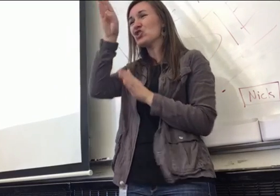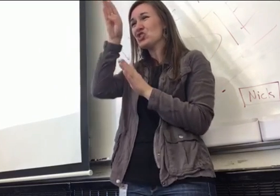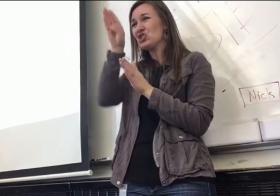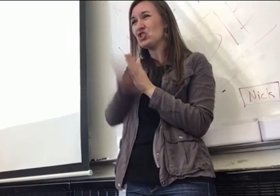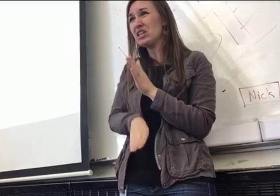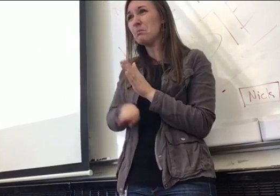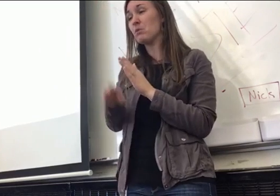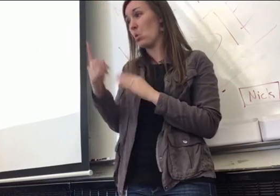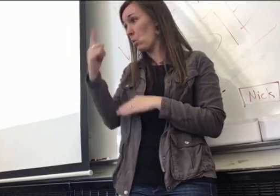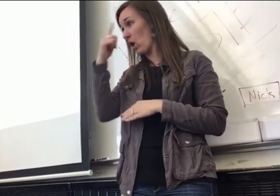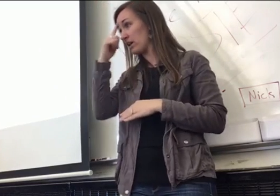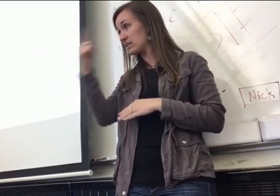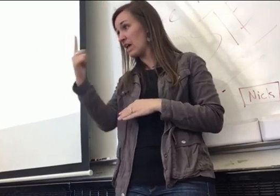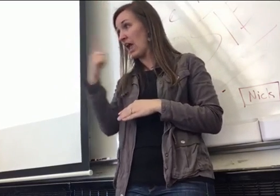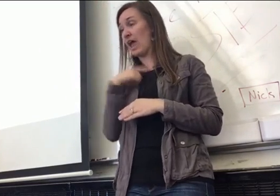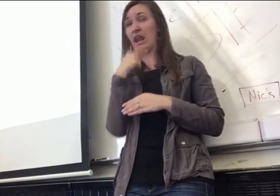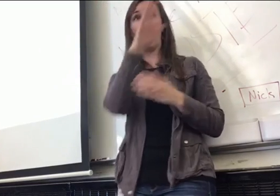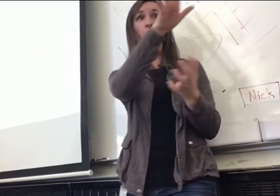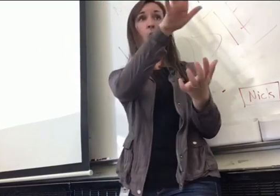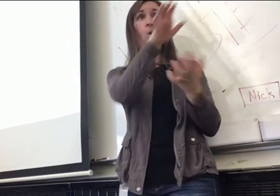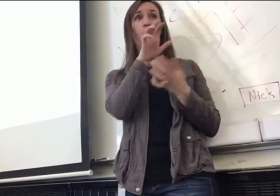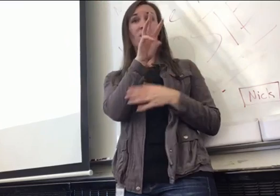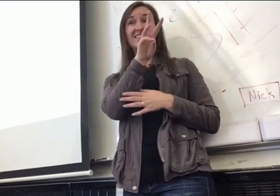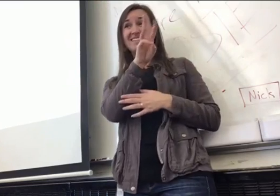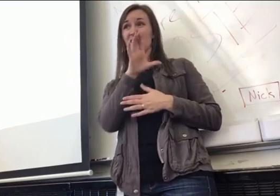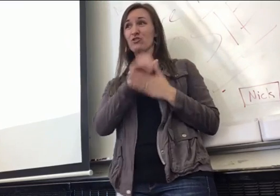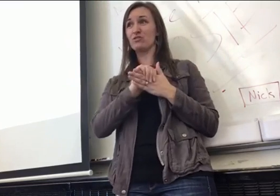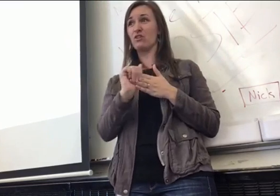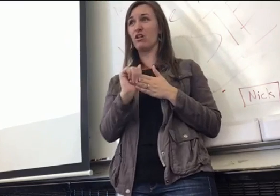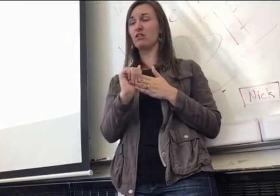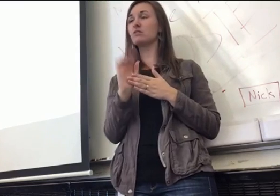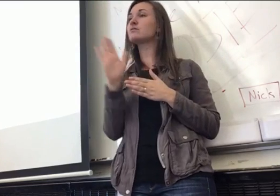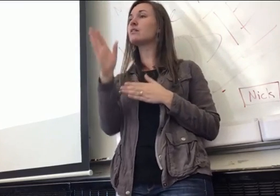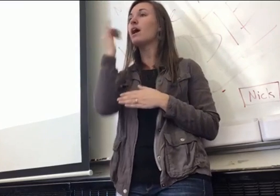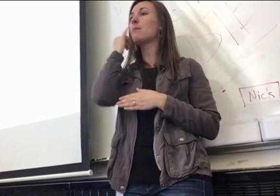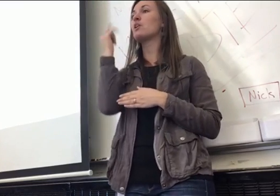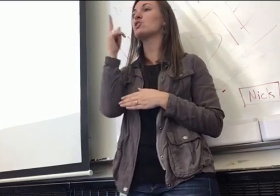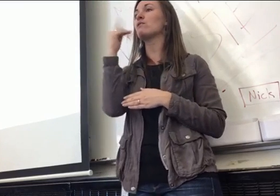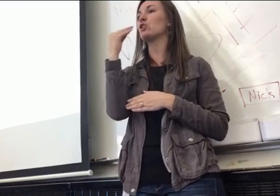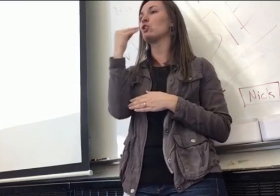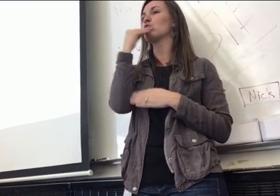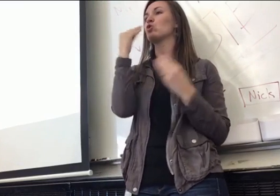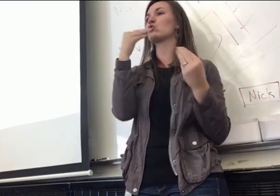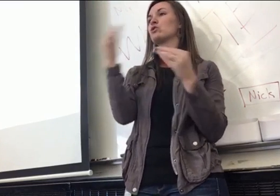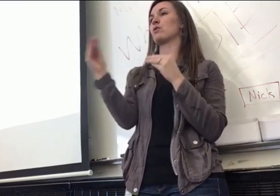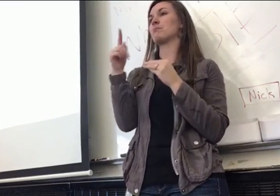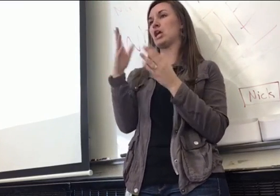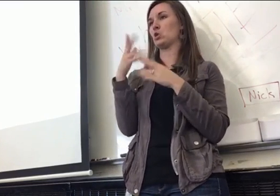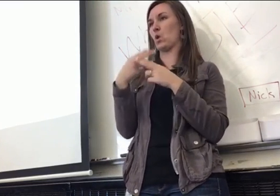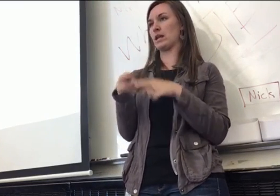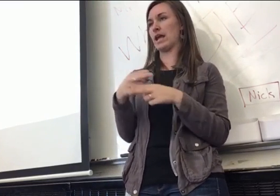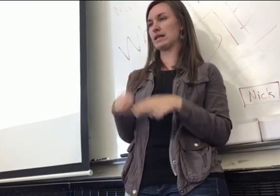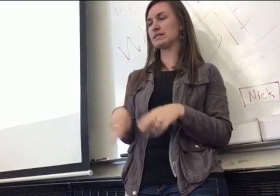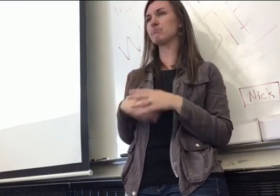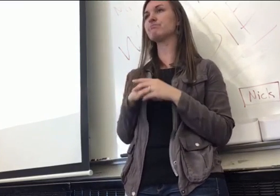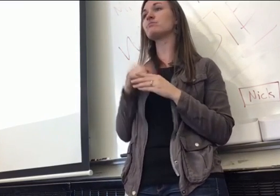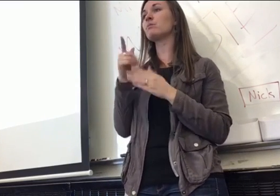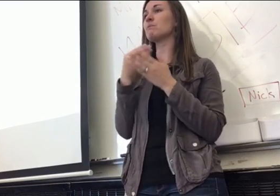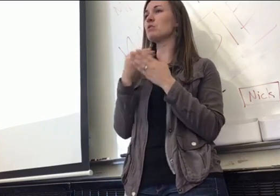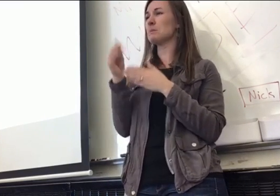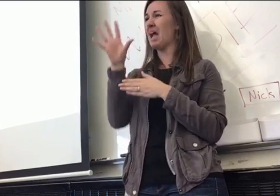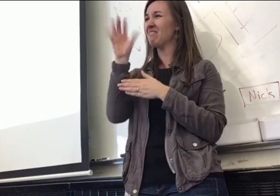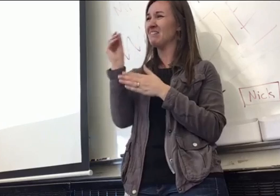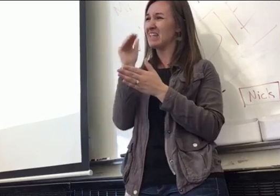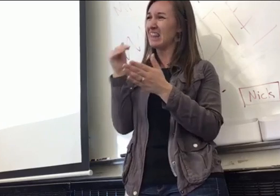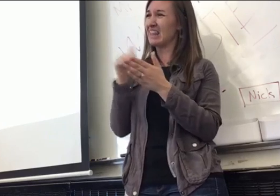to 600, right? A big profit. Well, imagine if you're a grocery store and you're wanting to have eggs. And you buy